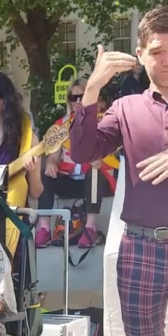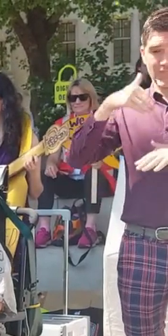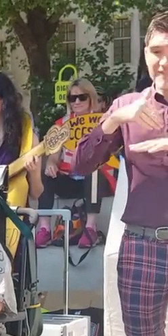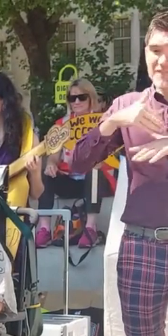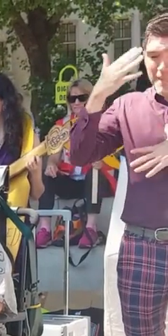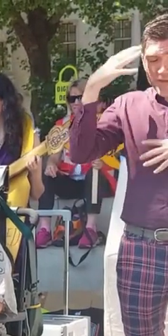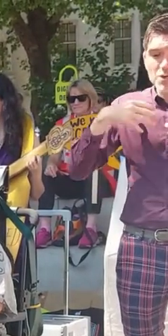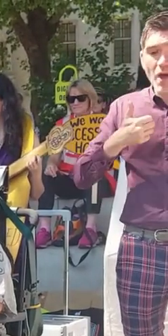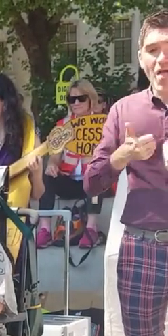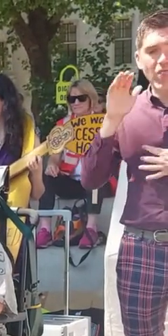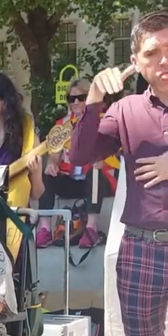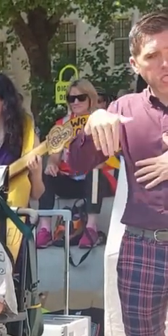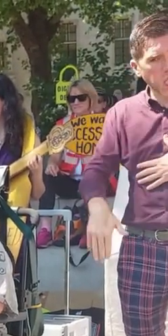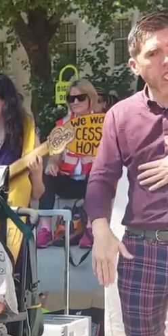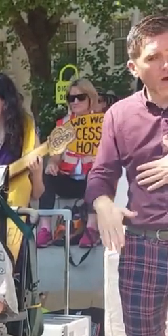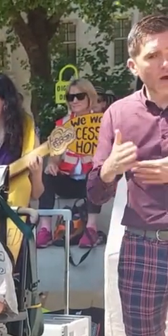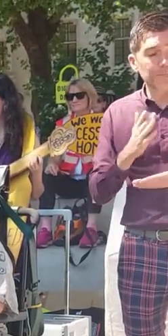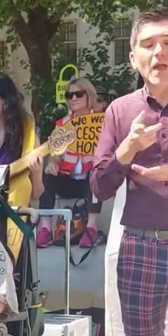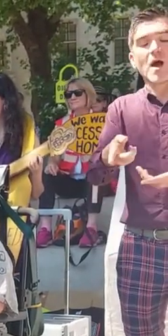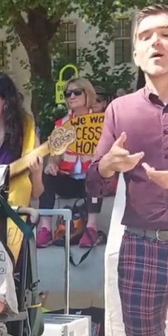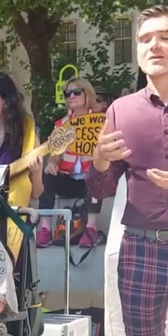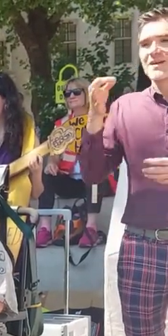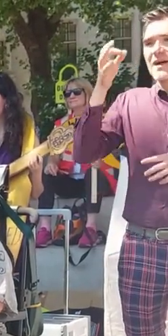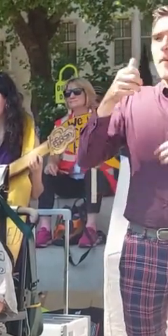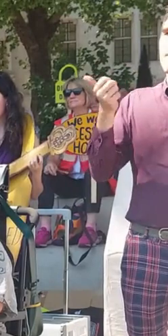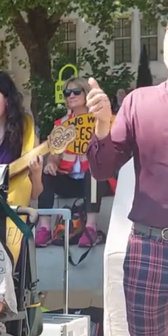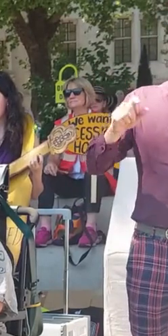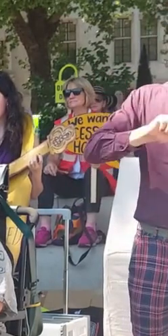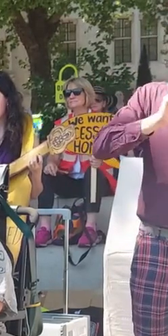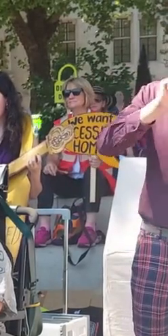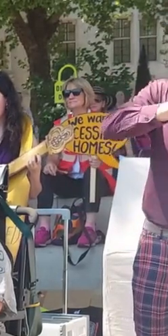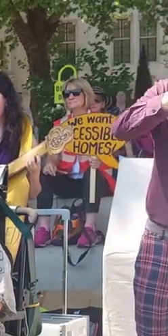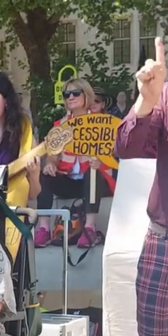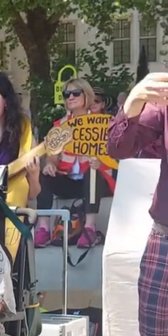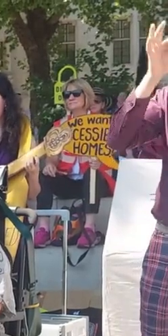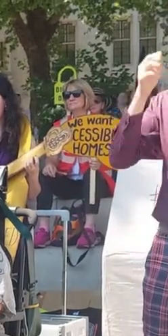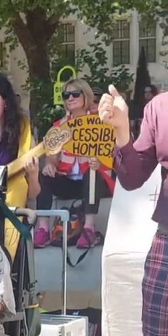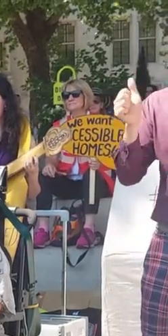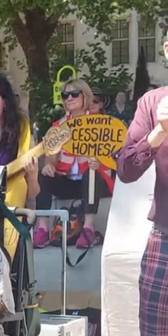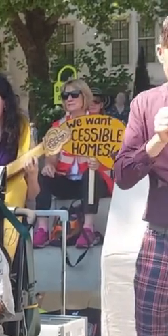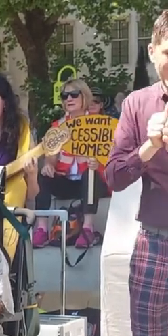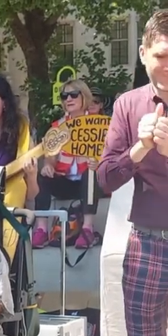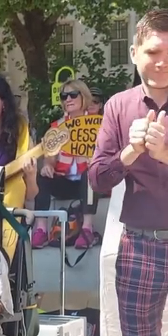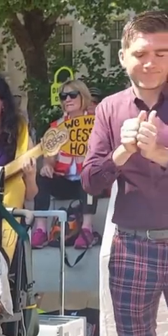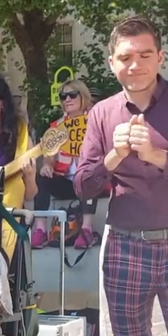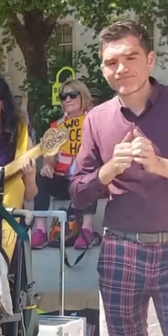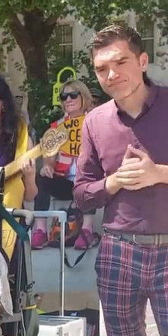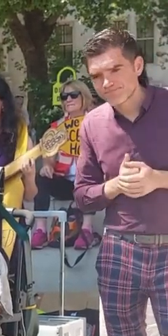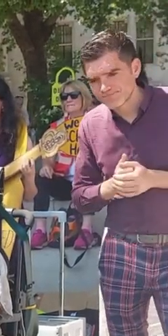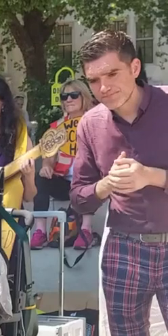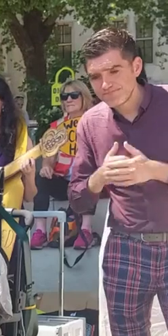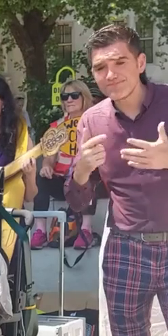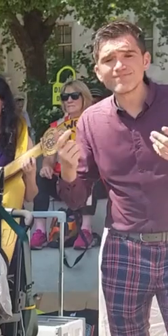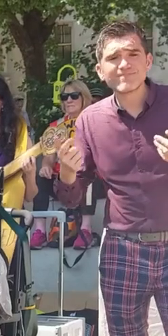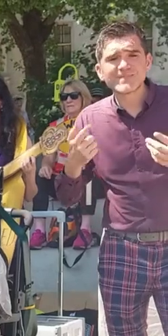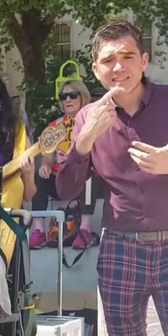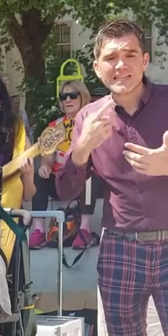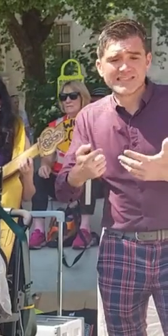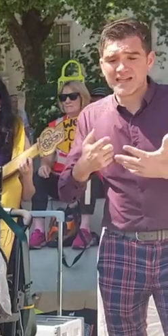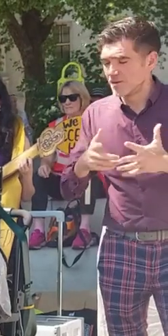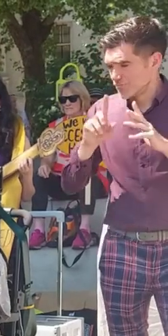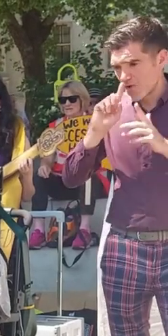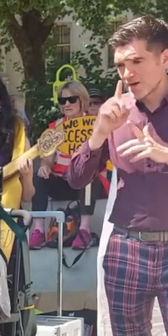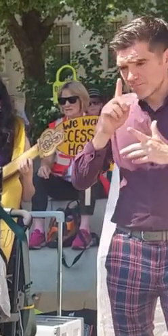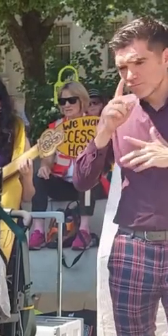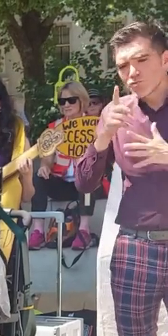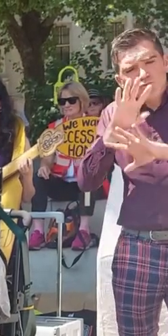Eventually, they relented. Ironically, the bus that connected this town to Bristol was discontinued shortly after they stopped pushing me to go